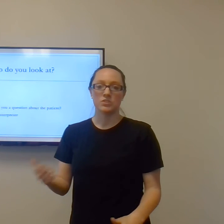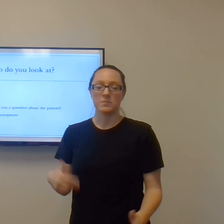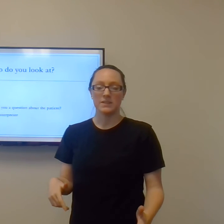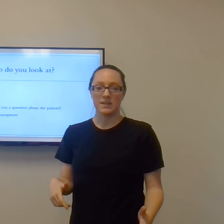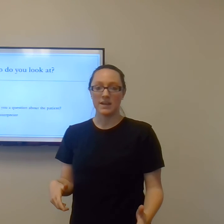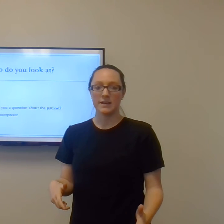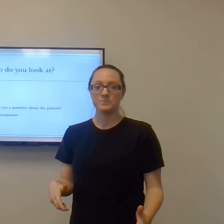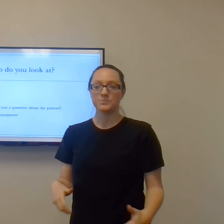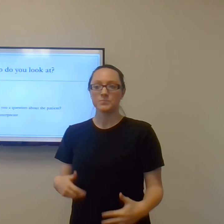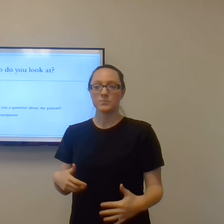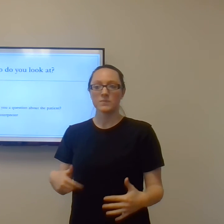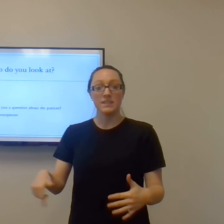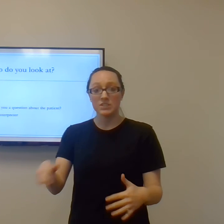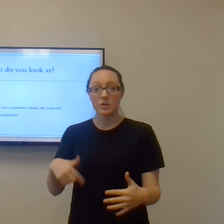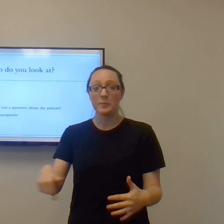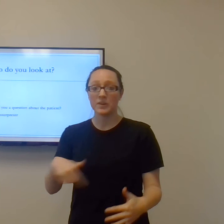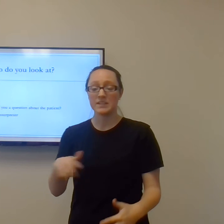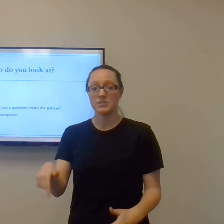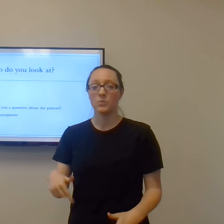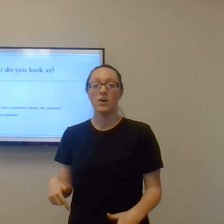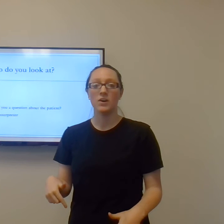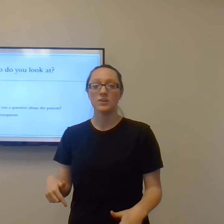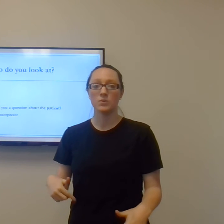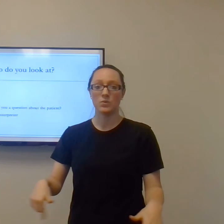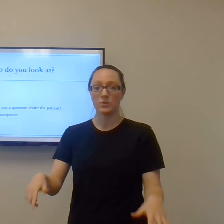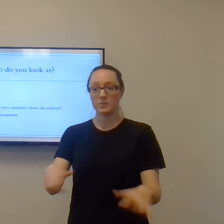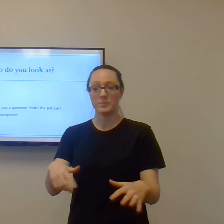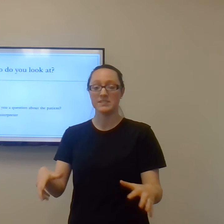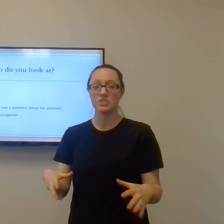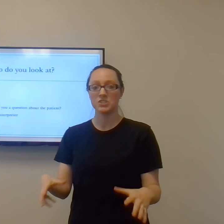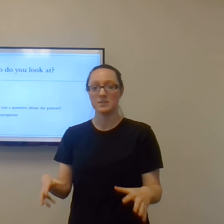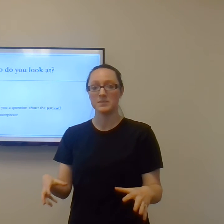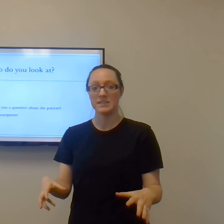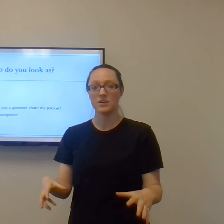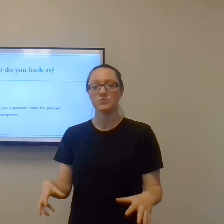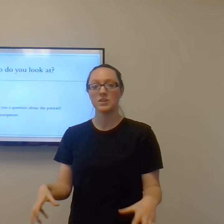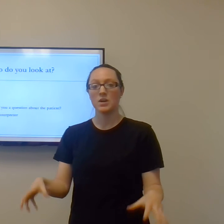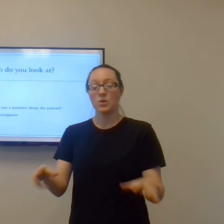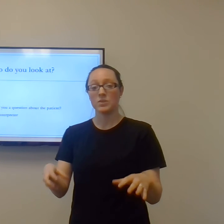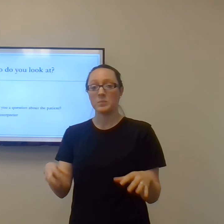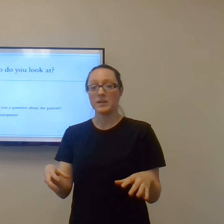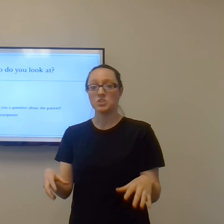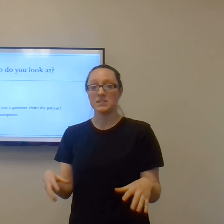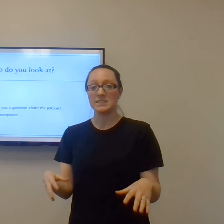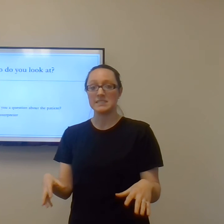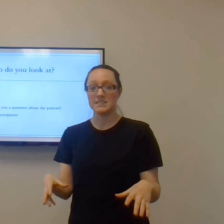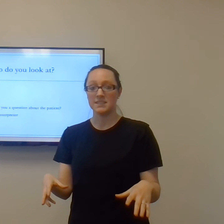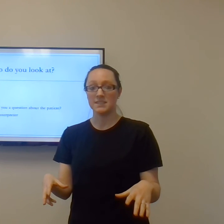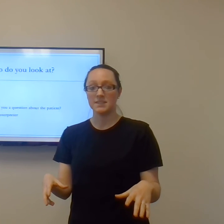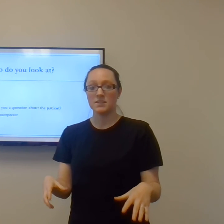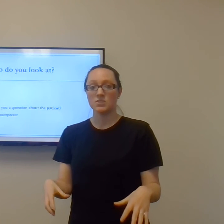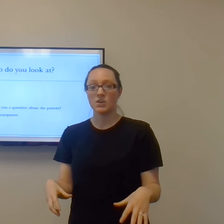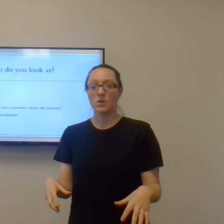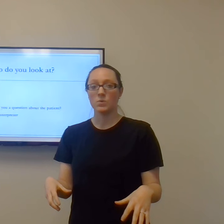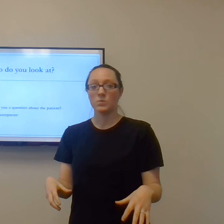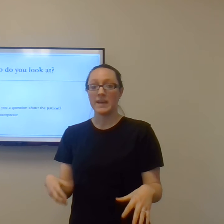something like that, the interpreter has to walk or position themselves where the patient can see. So that